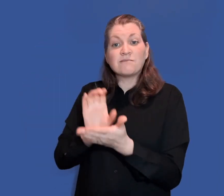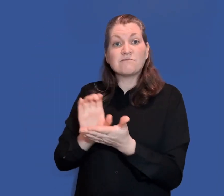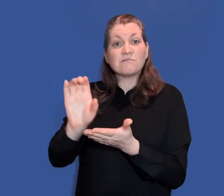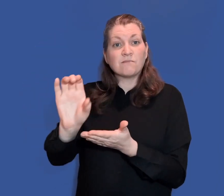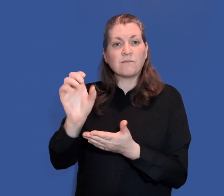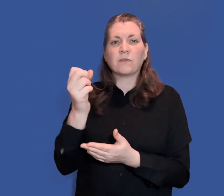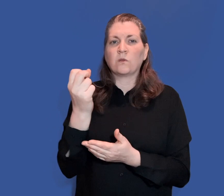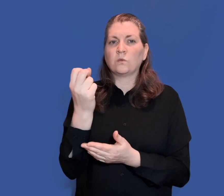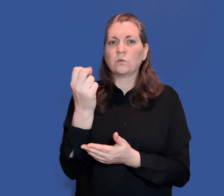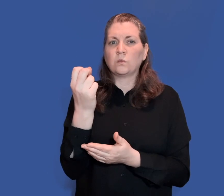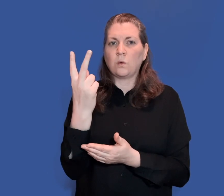project,